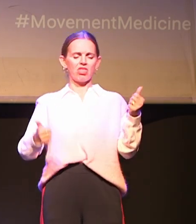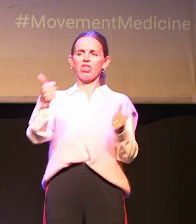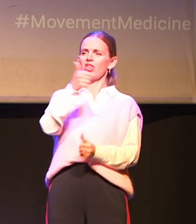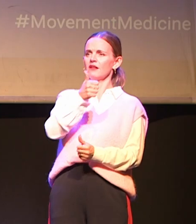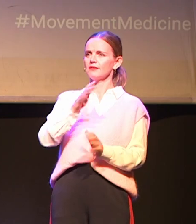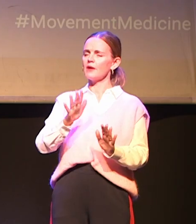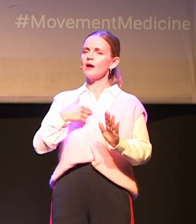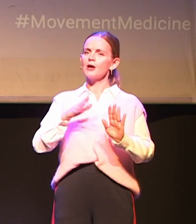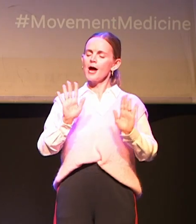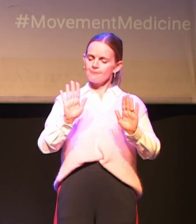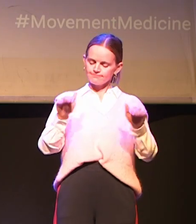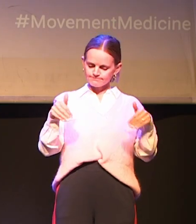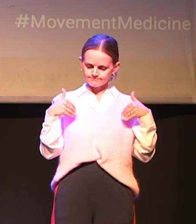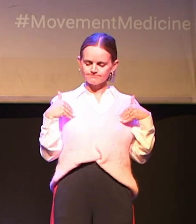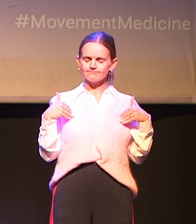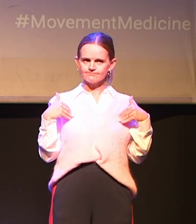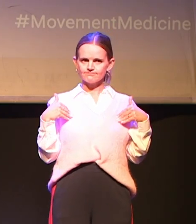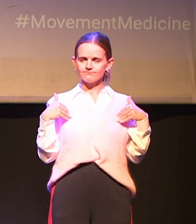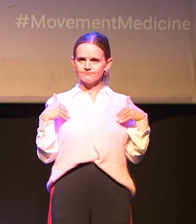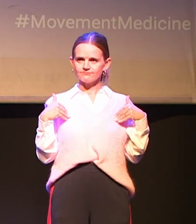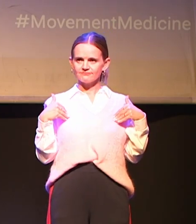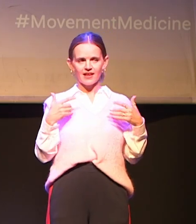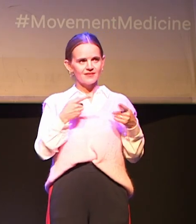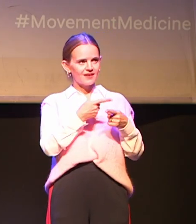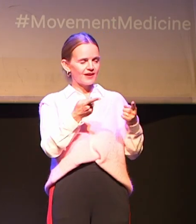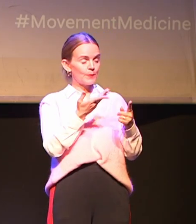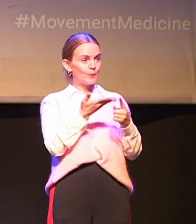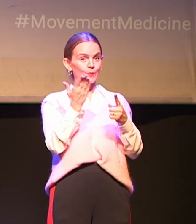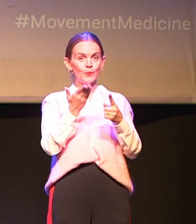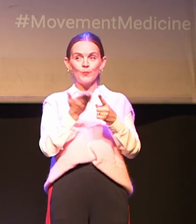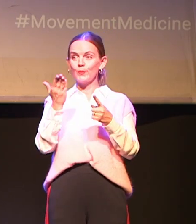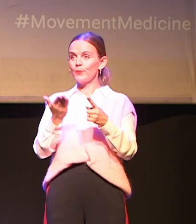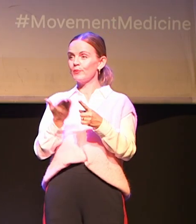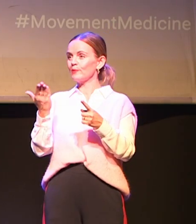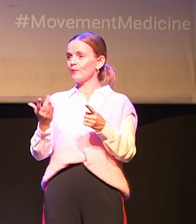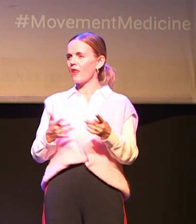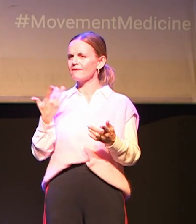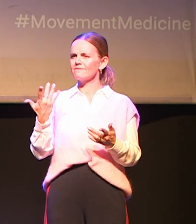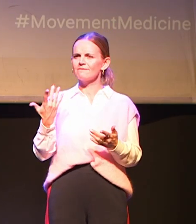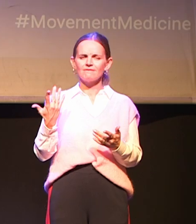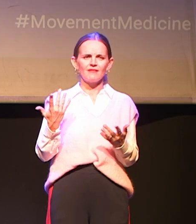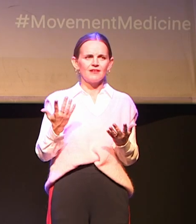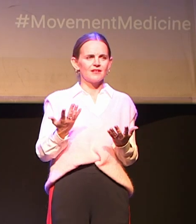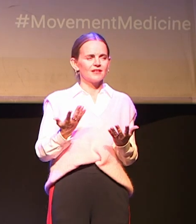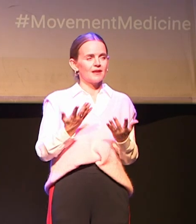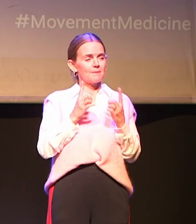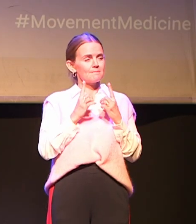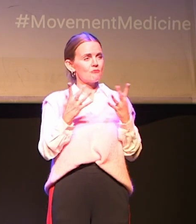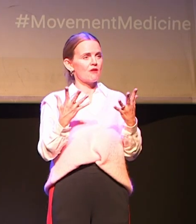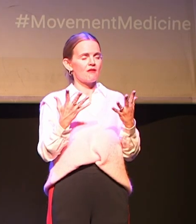in my position and I encounter life and aliveness. I encounter the miracle